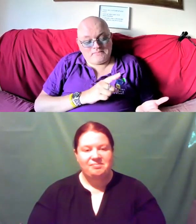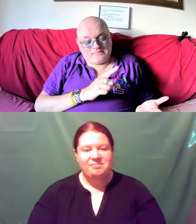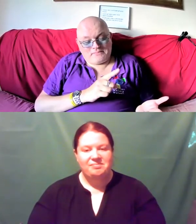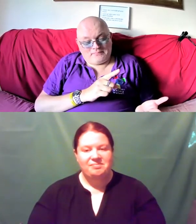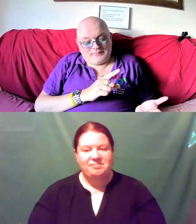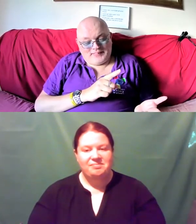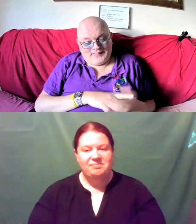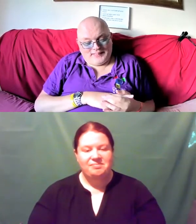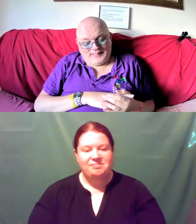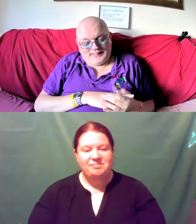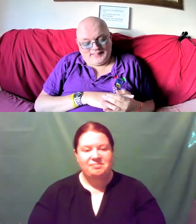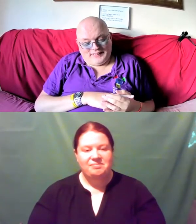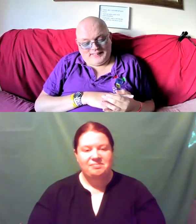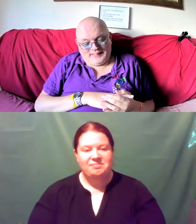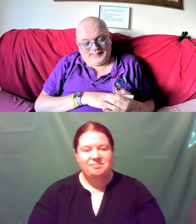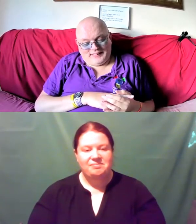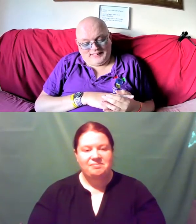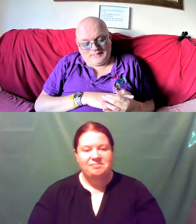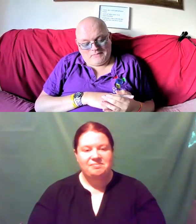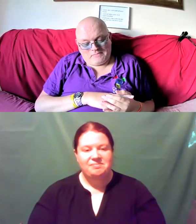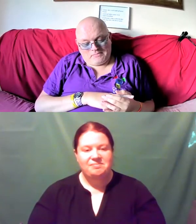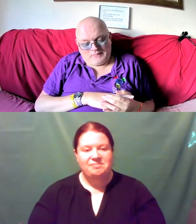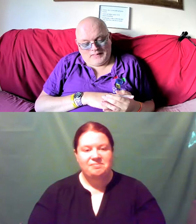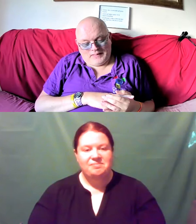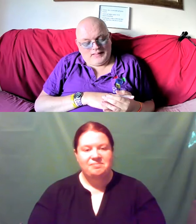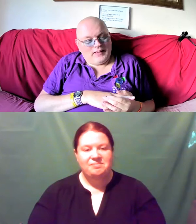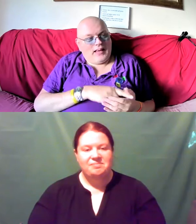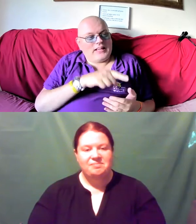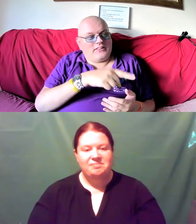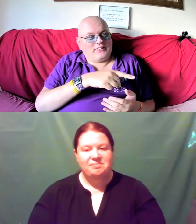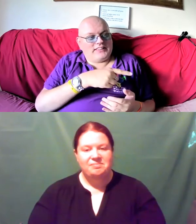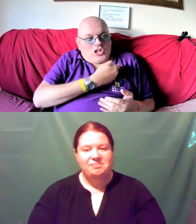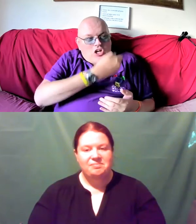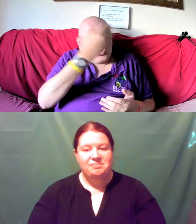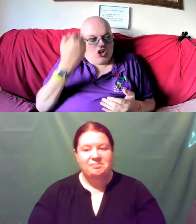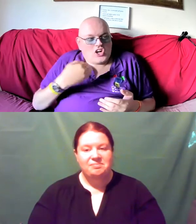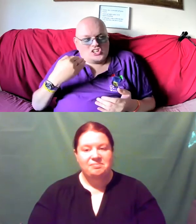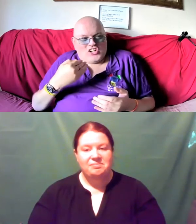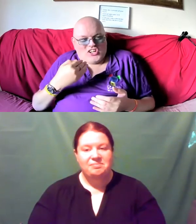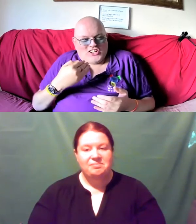you know, this Franciscan nun matchmaking for us.